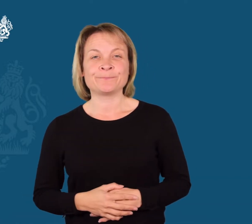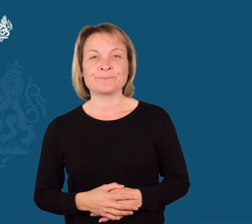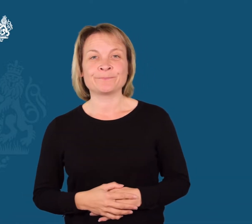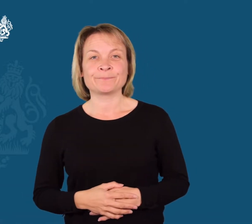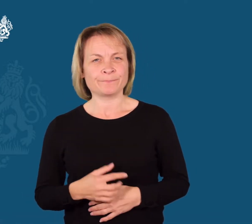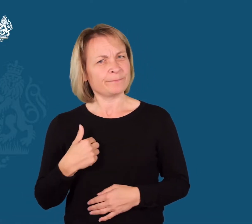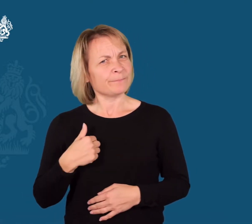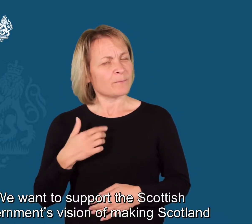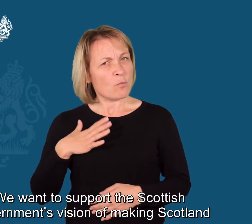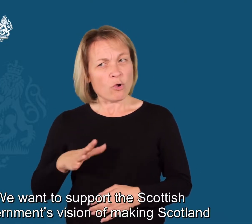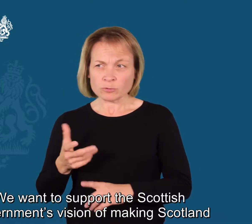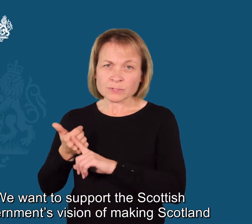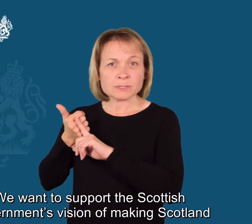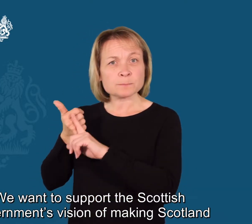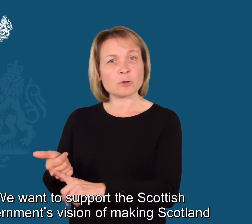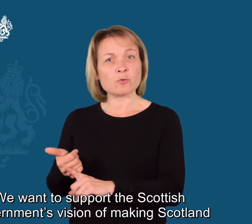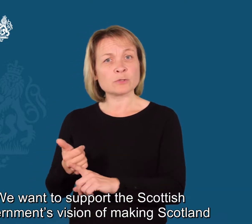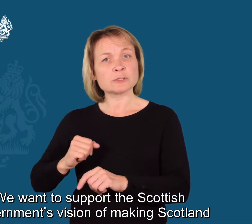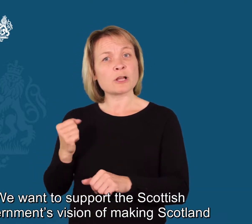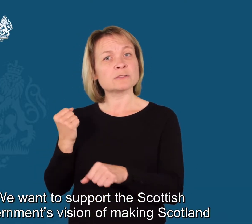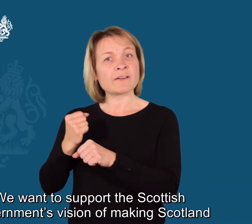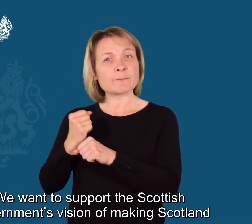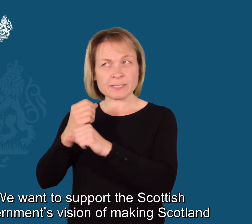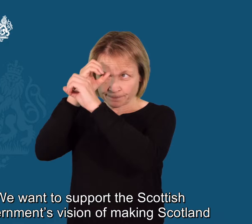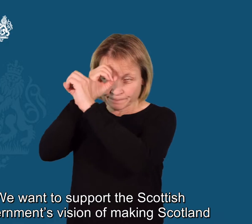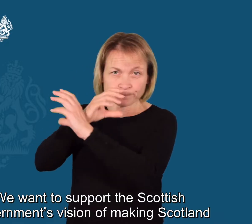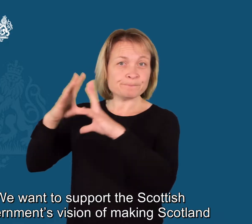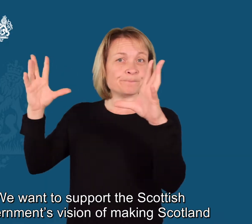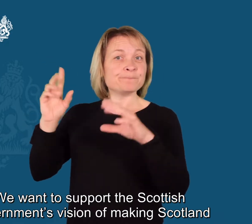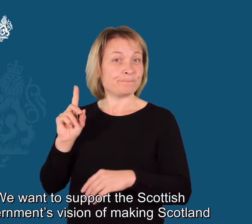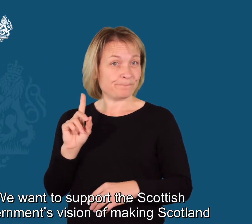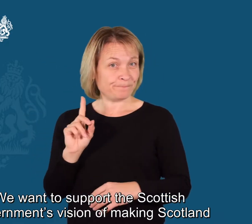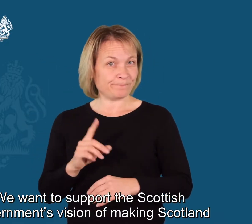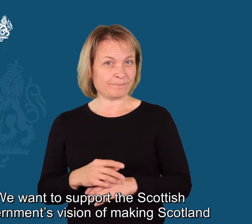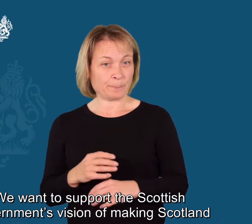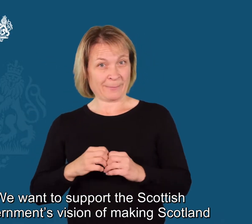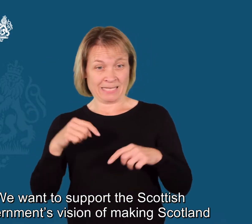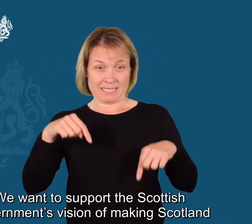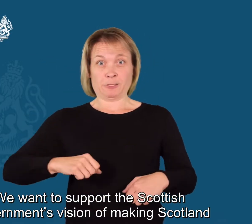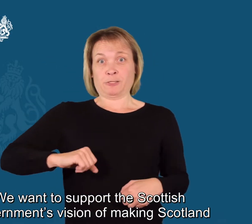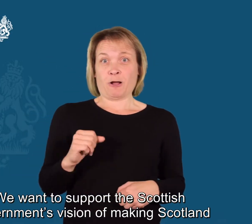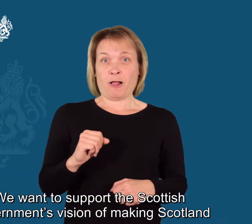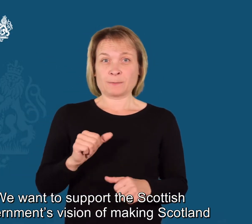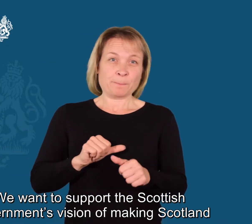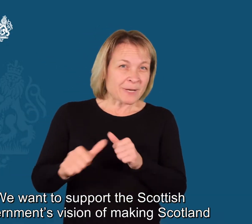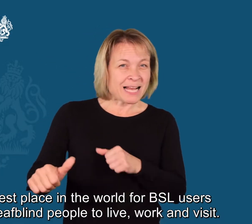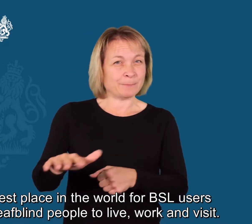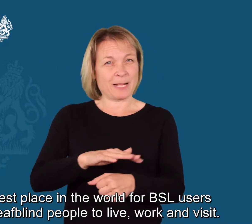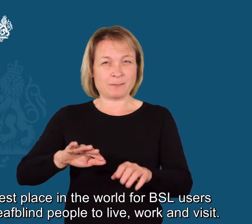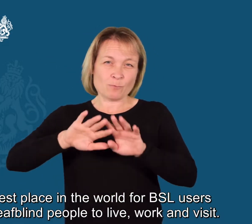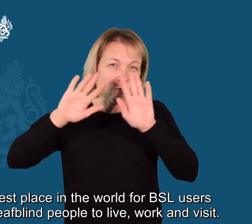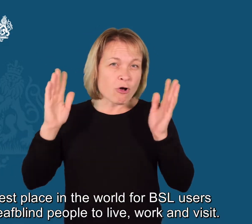We want to support the Scottish Government's vision of making Scotland the best place in the world for BSL users and deafblind people to live, work and